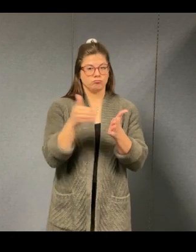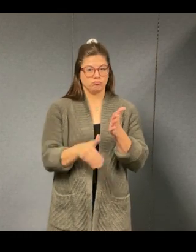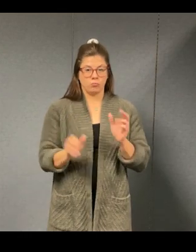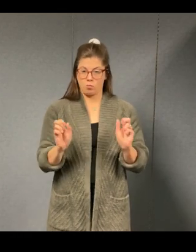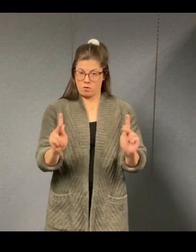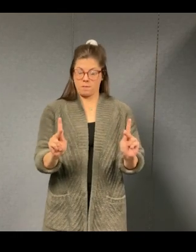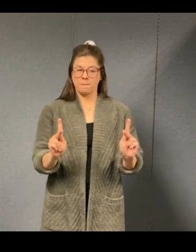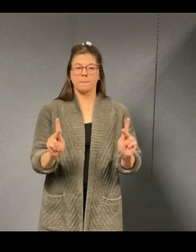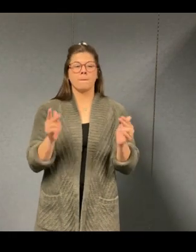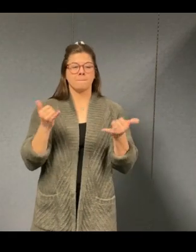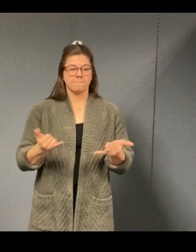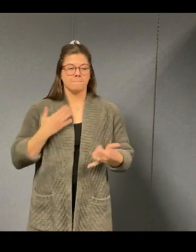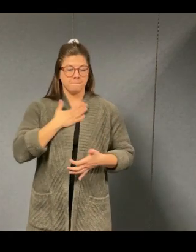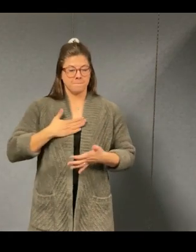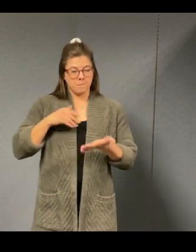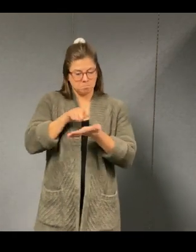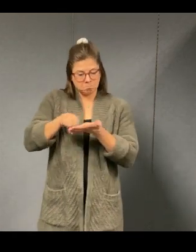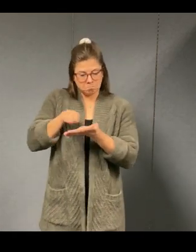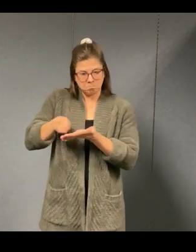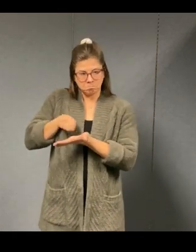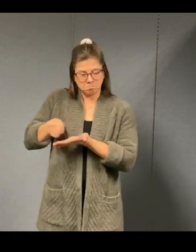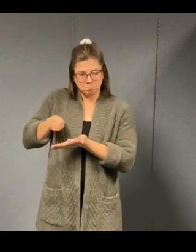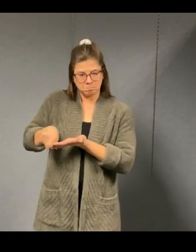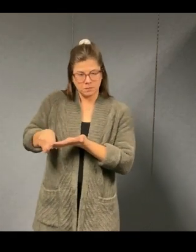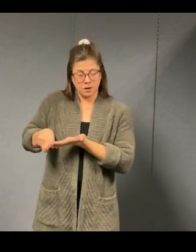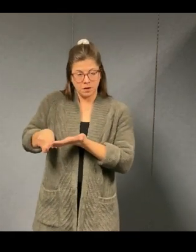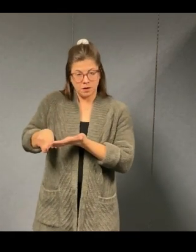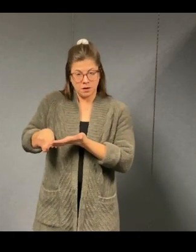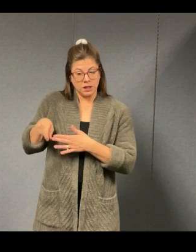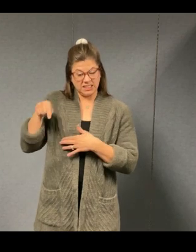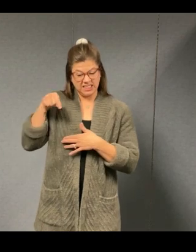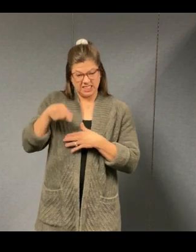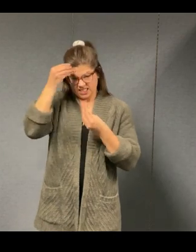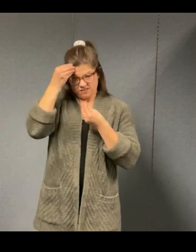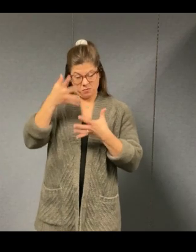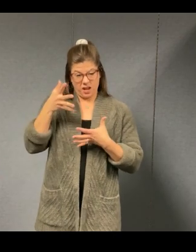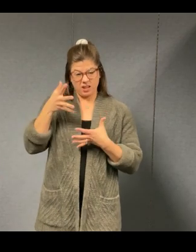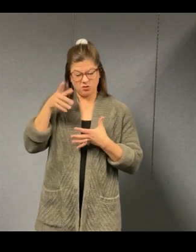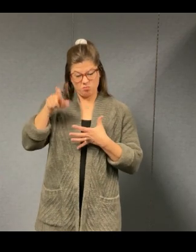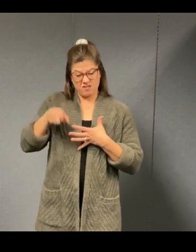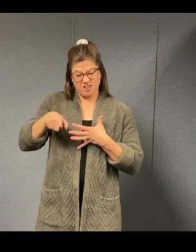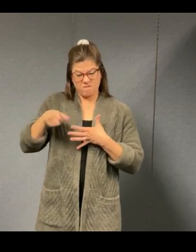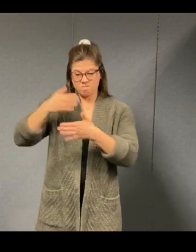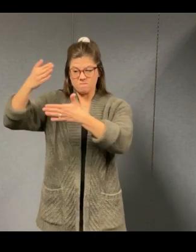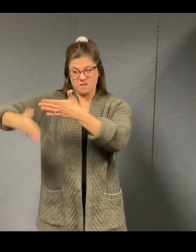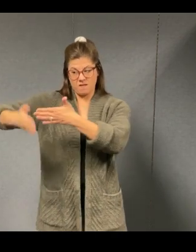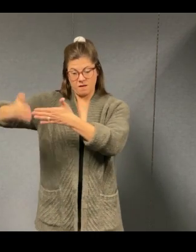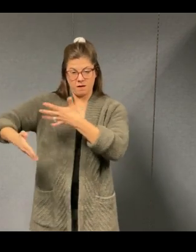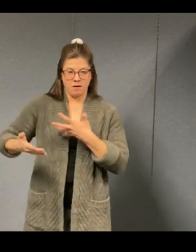Okay, now please write this down, because we'll need this information at the end. The costs